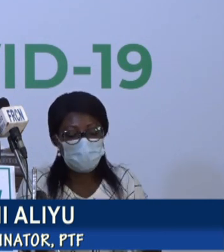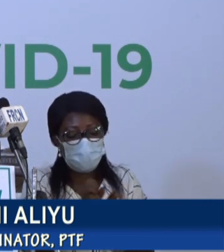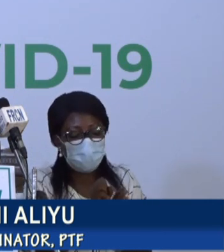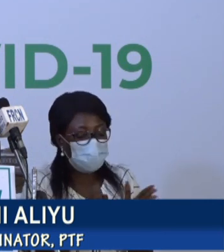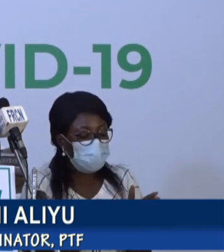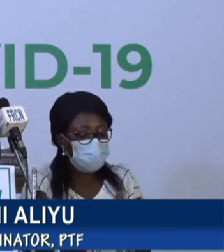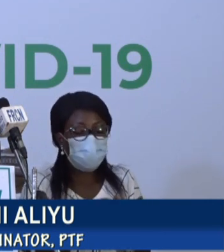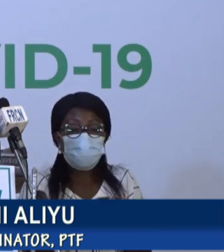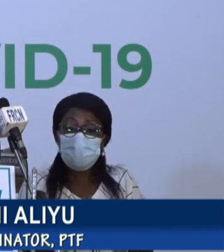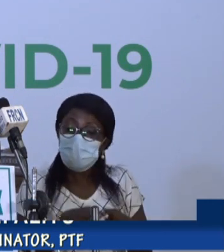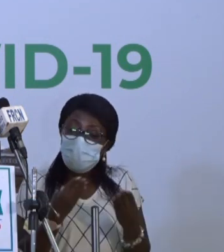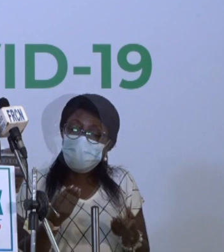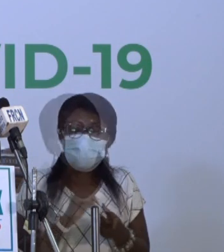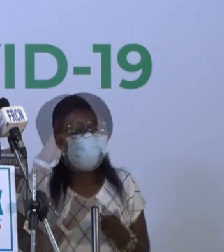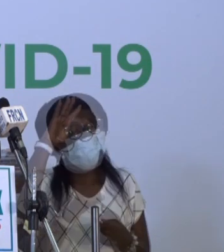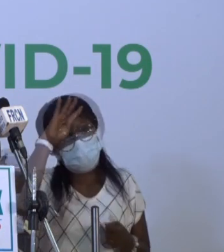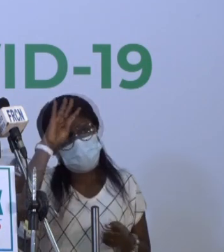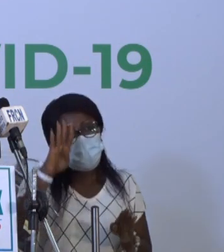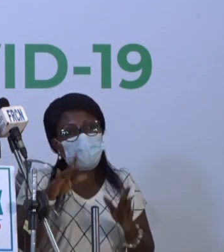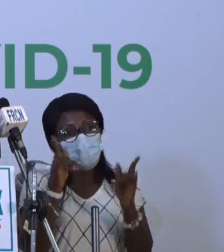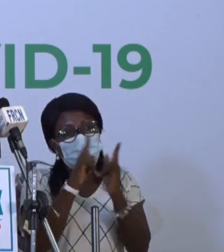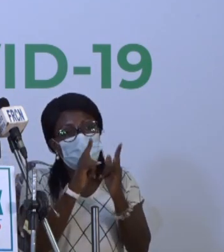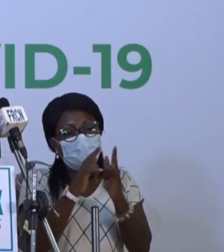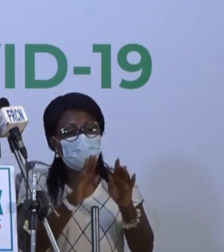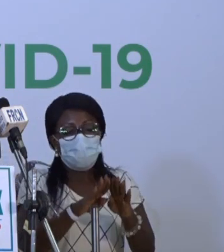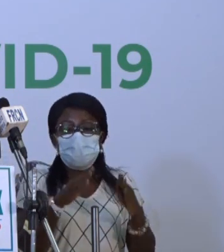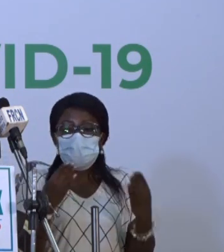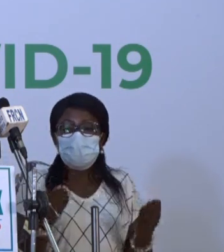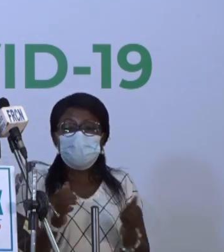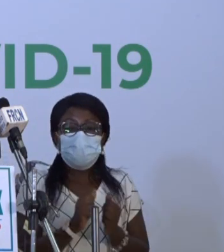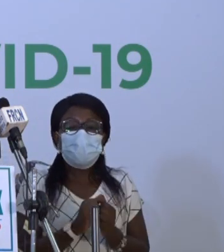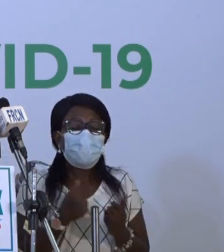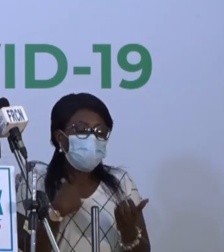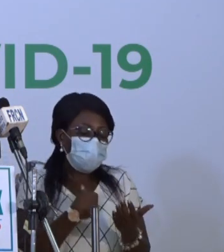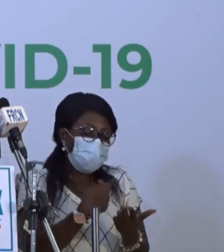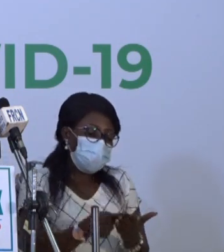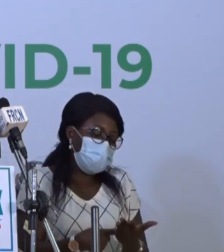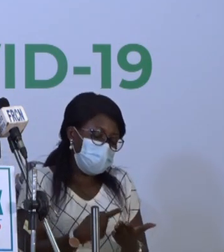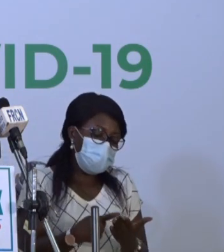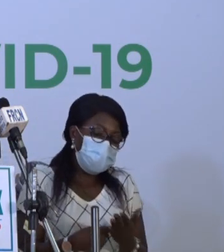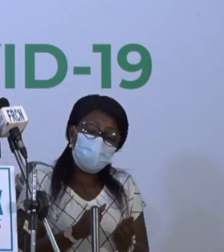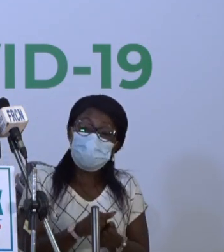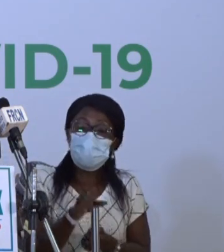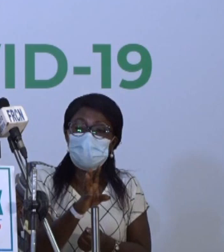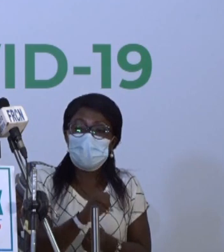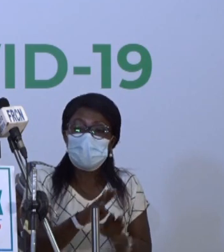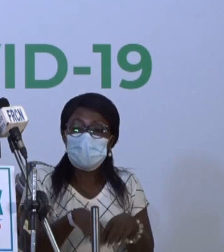authorities. It's not the PTF's decision. We've had further conversations with NYC. We've actually given them a